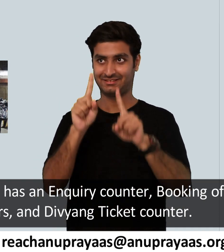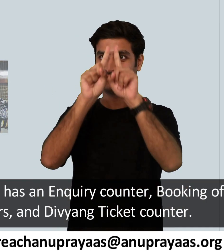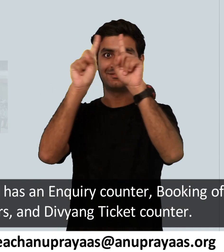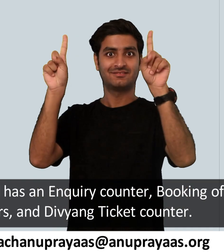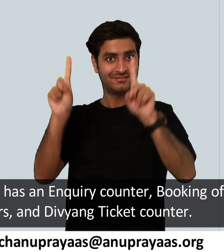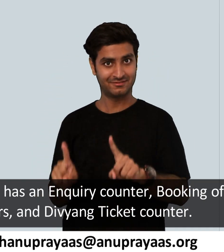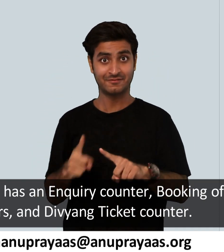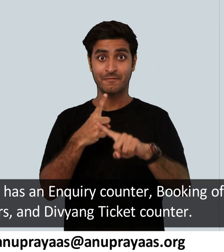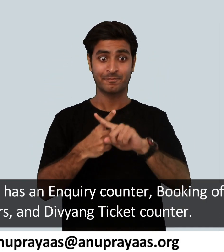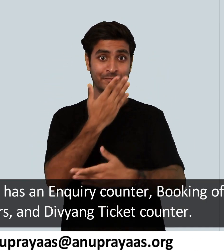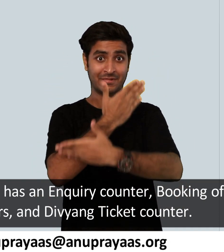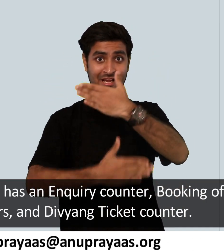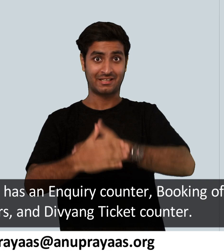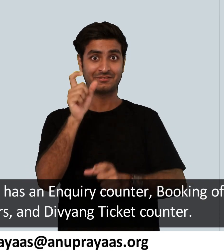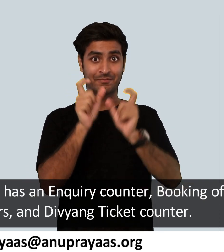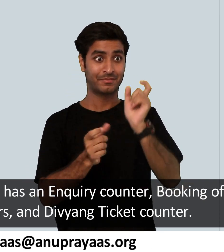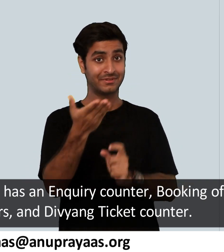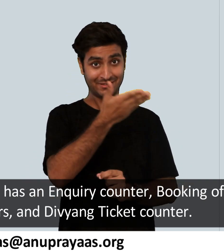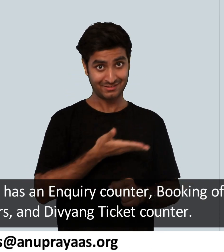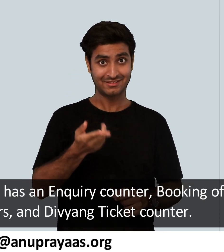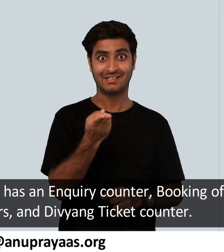counter.